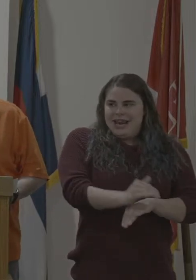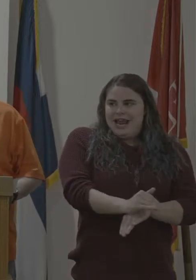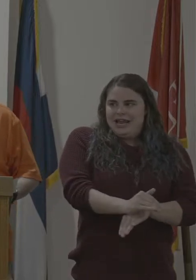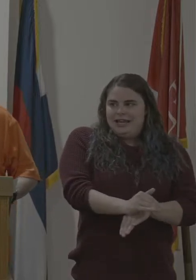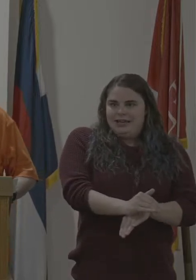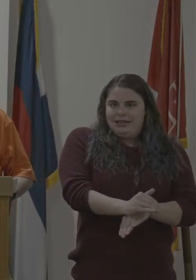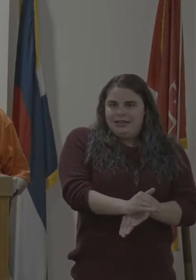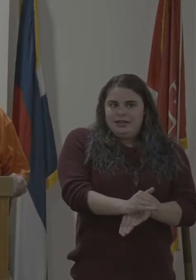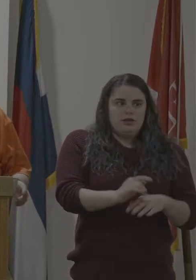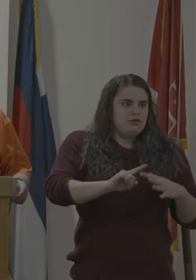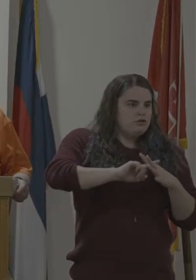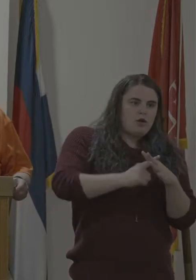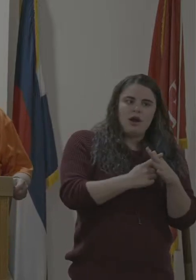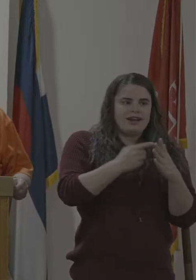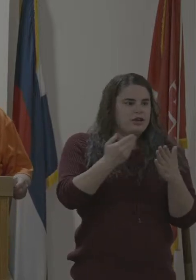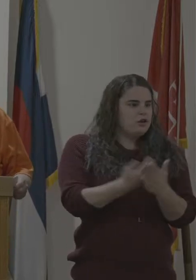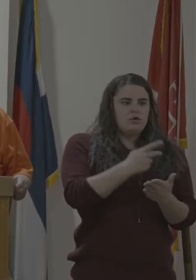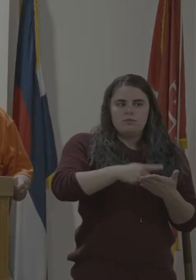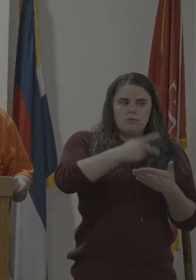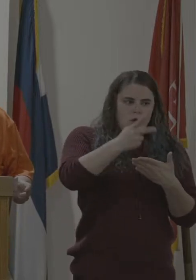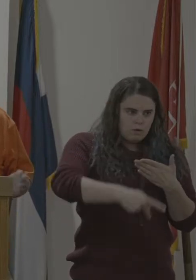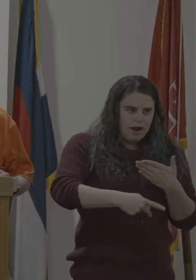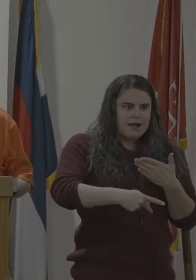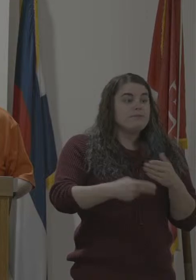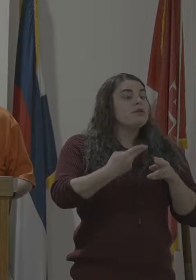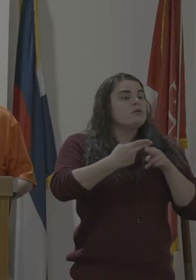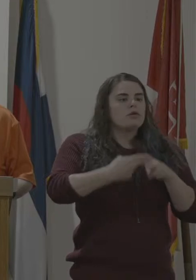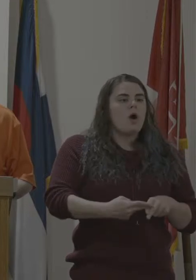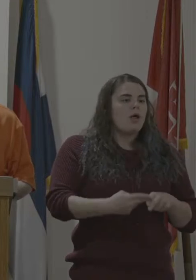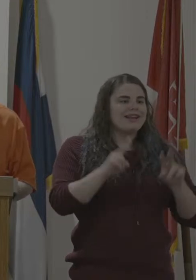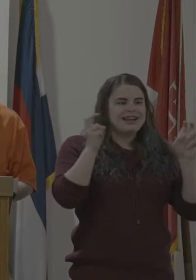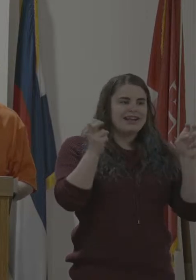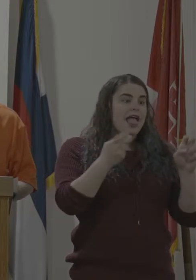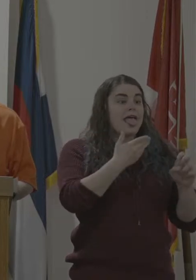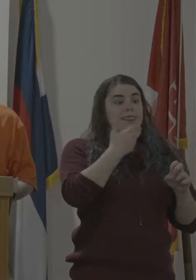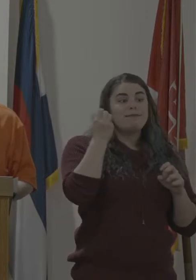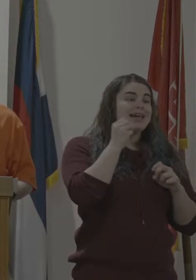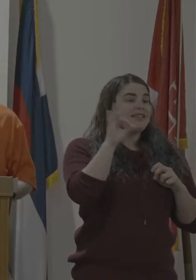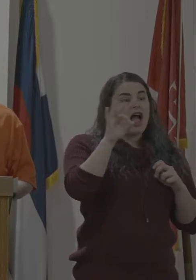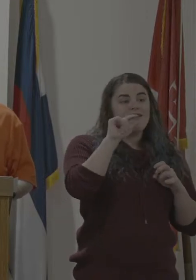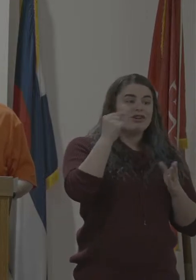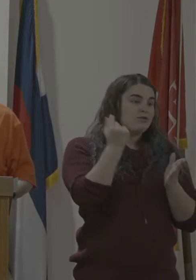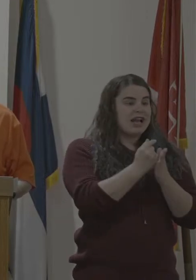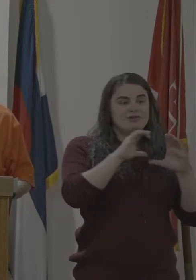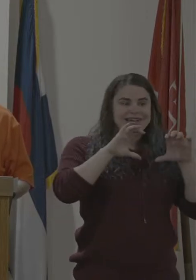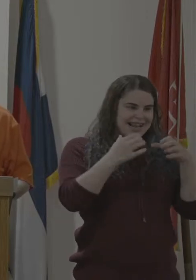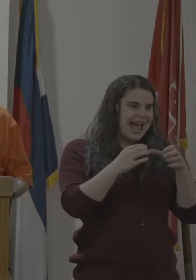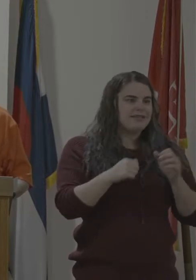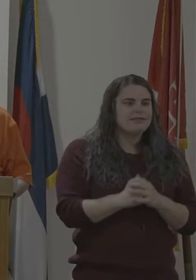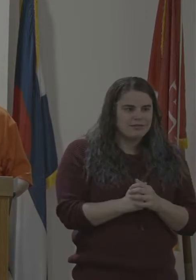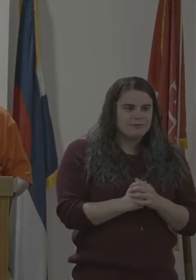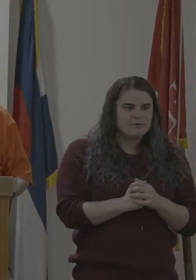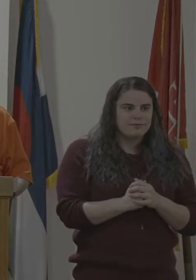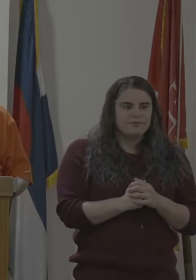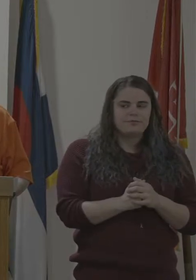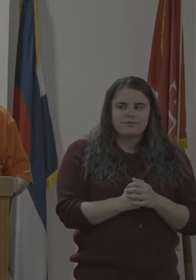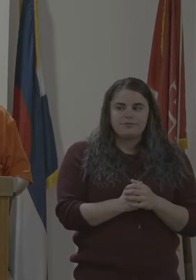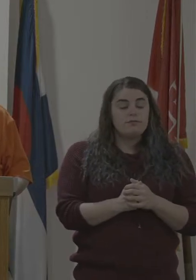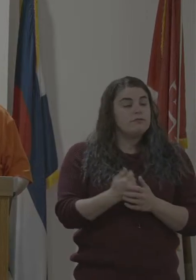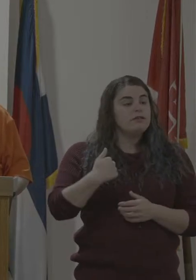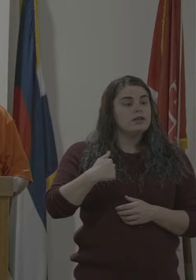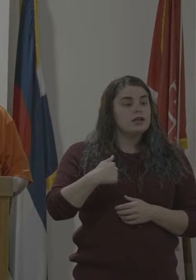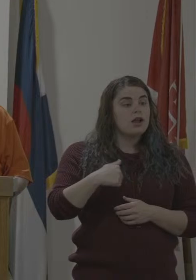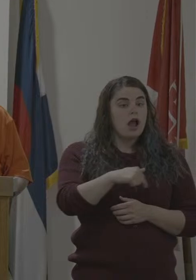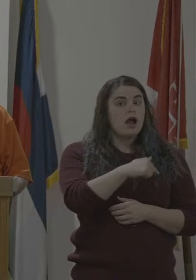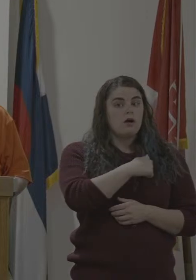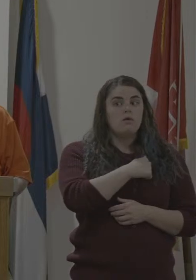new program which we're calling the Best of a Graduating Class, whereby we are going to go